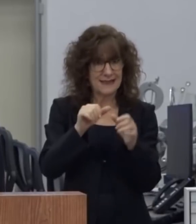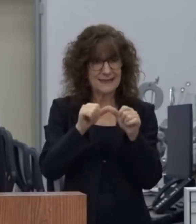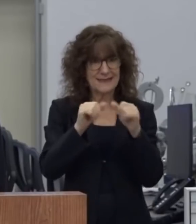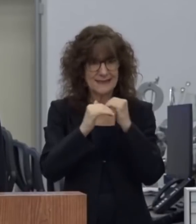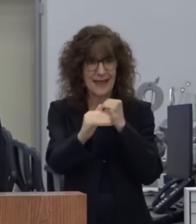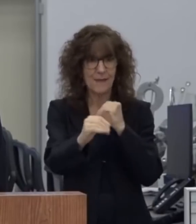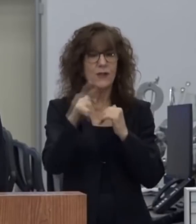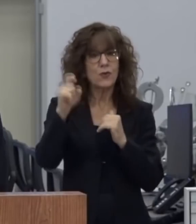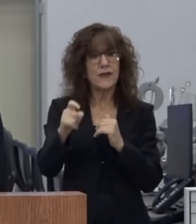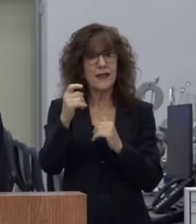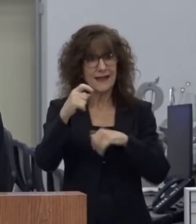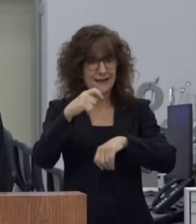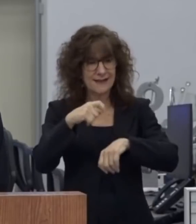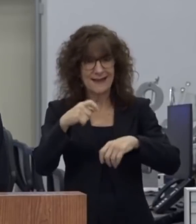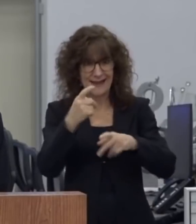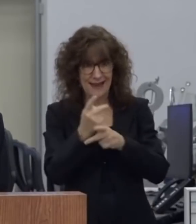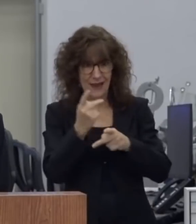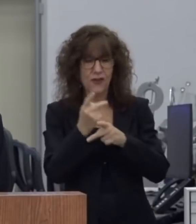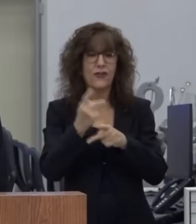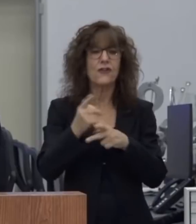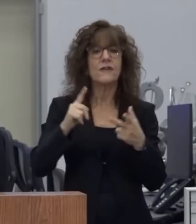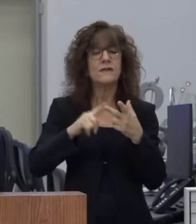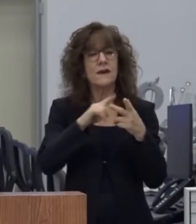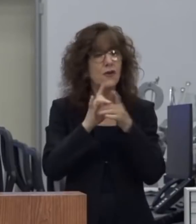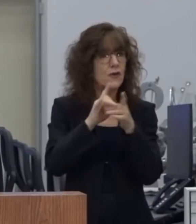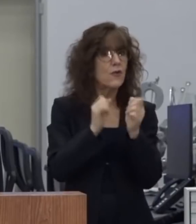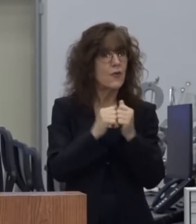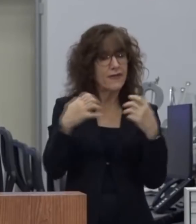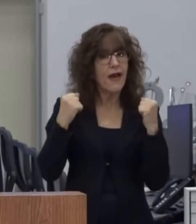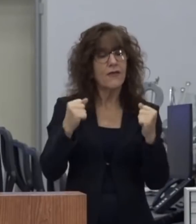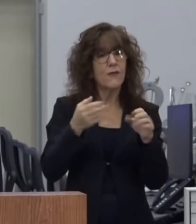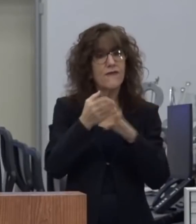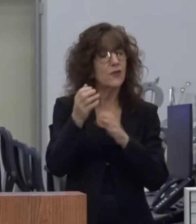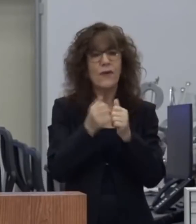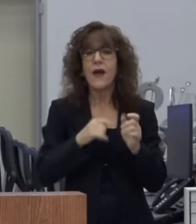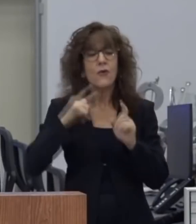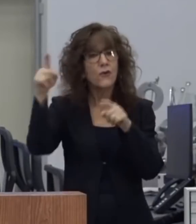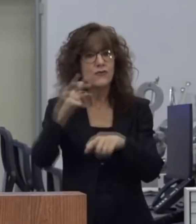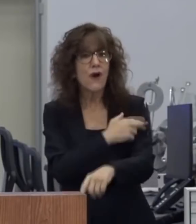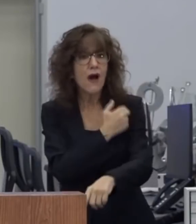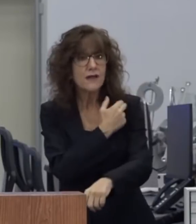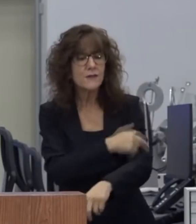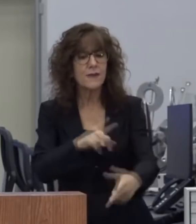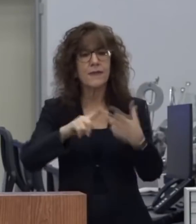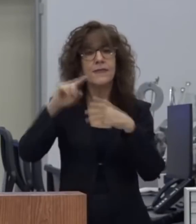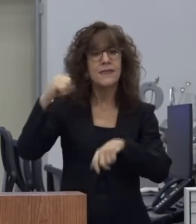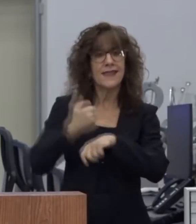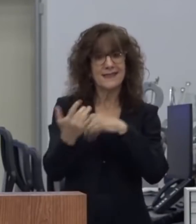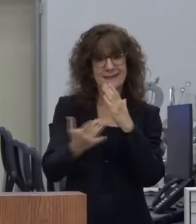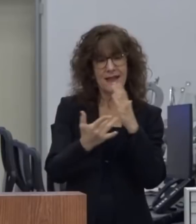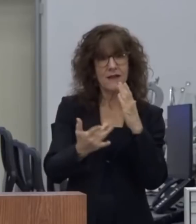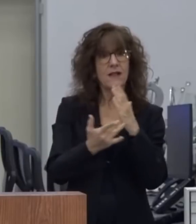receive timely care coordinated by behavioral health professionals without having to go to the hospital. We will implement